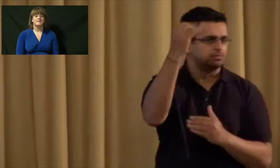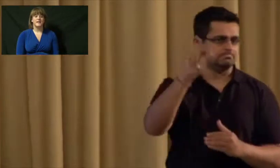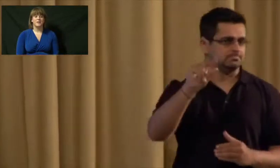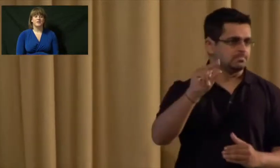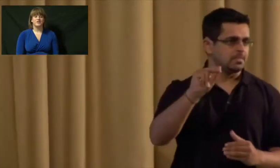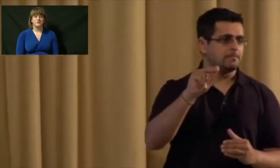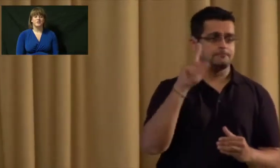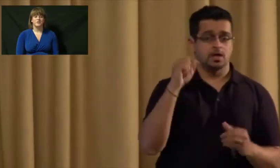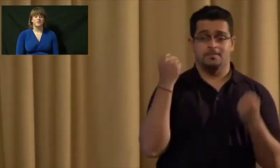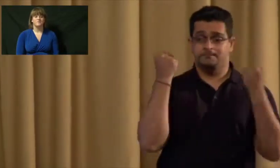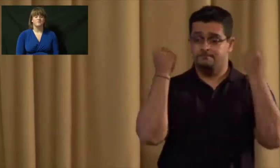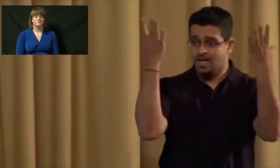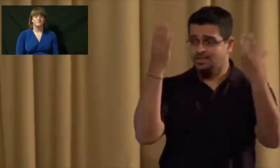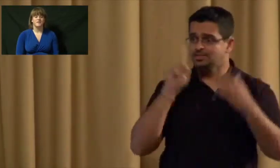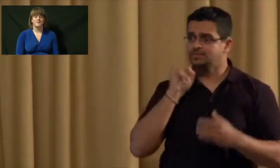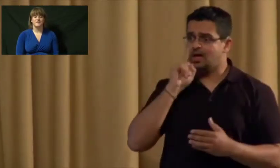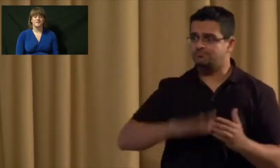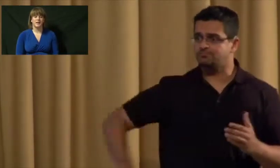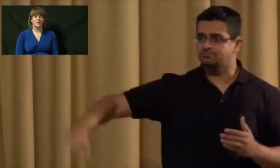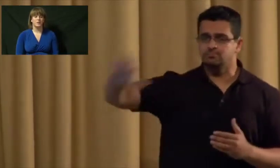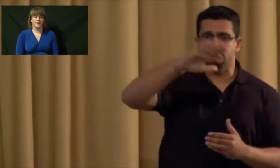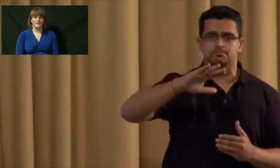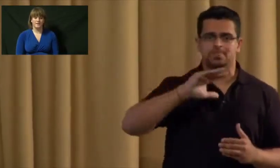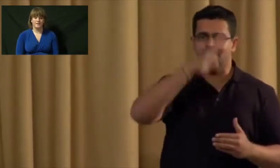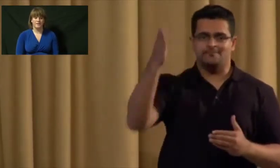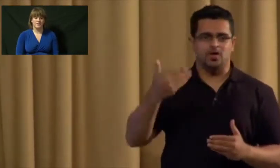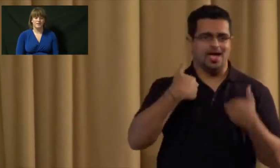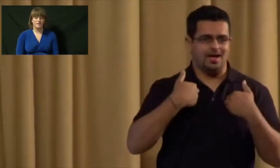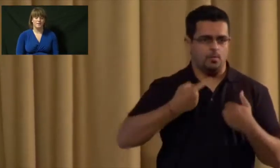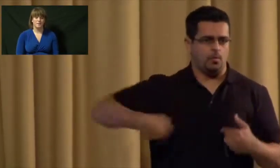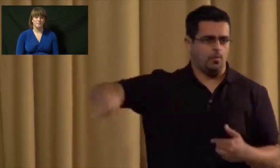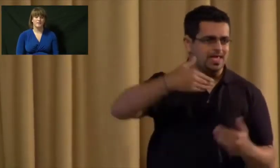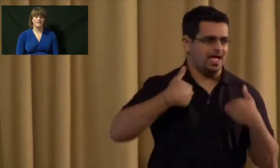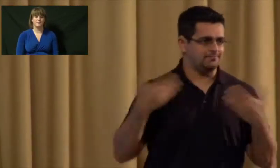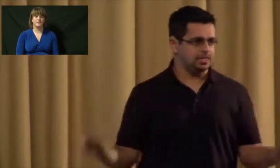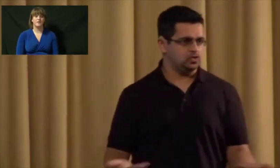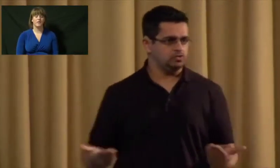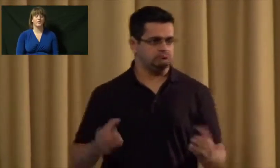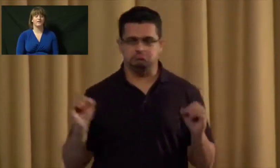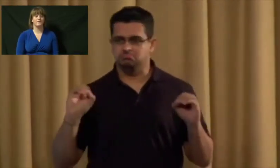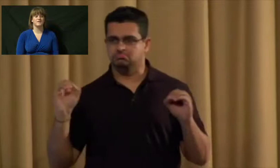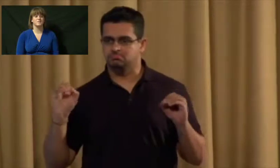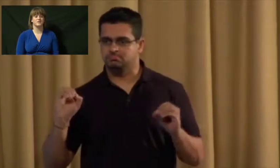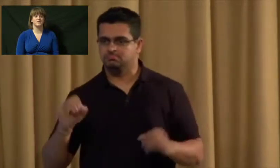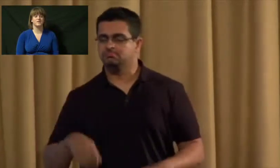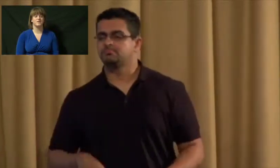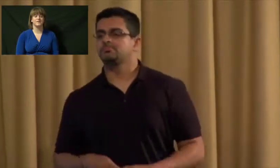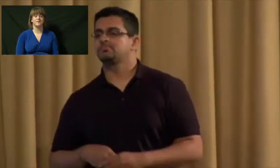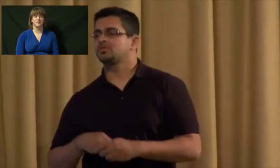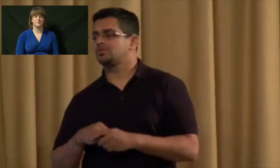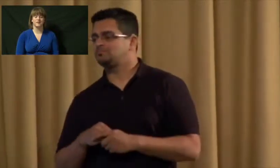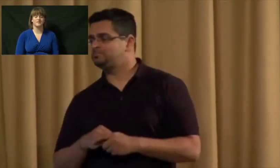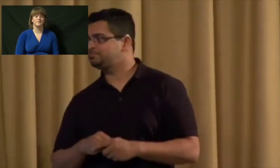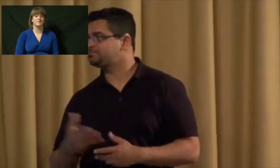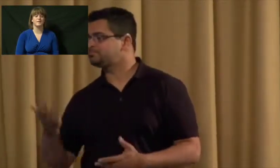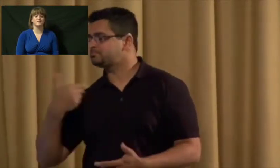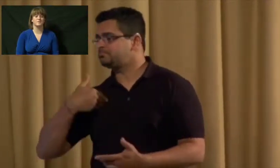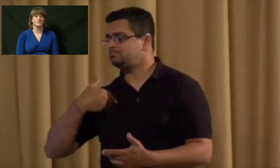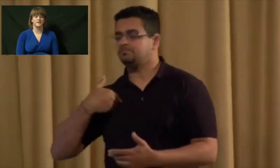Today I want to share with you something that's not a new idea, but it's something that the deaf community has never really